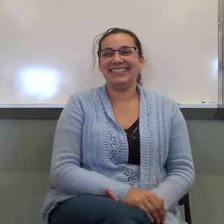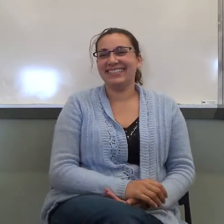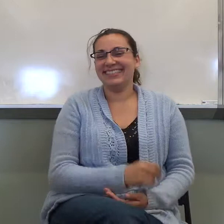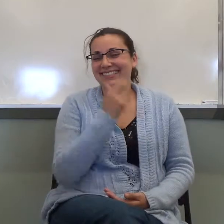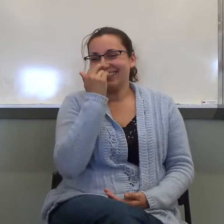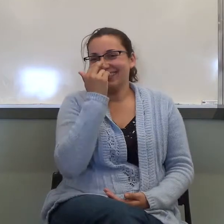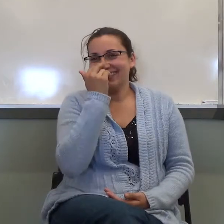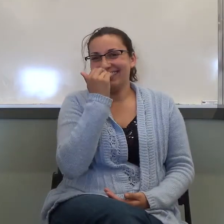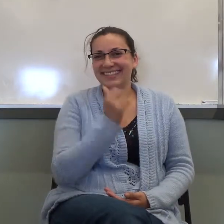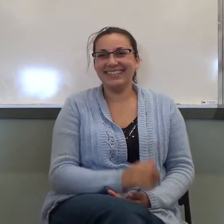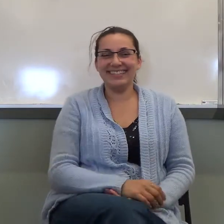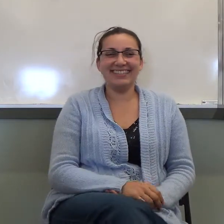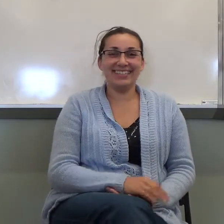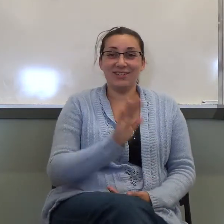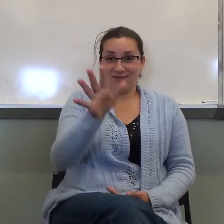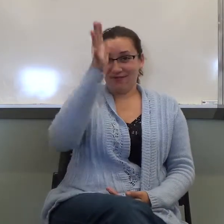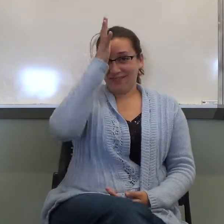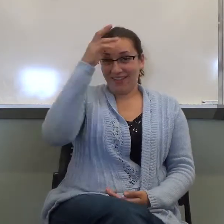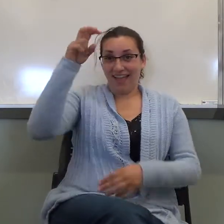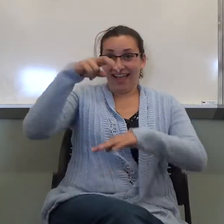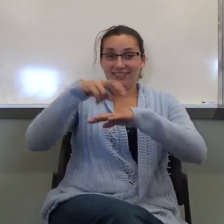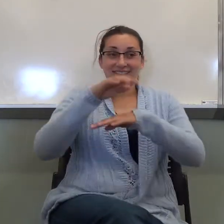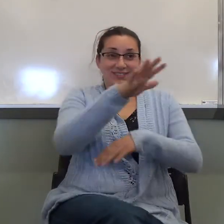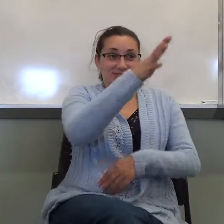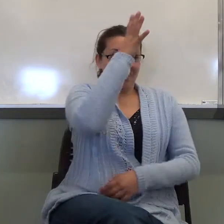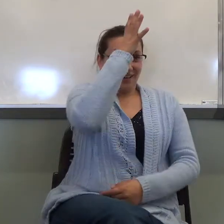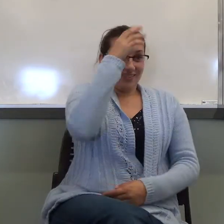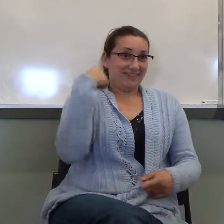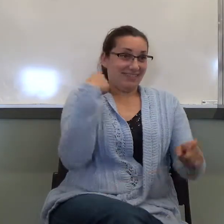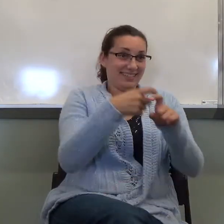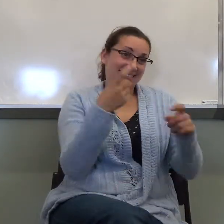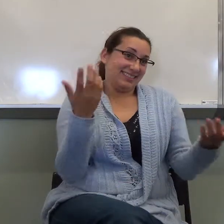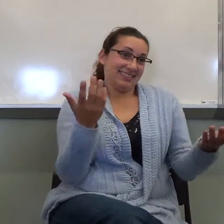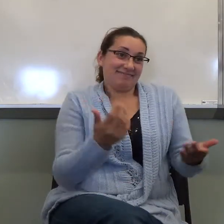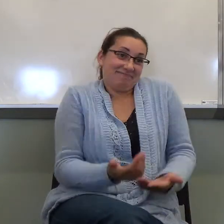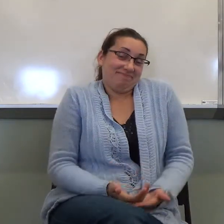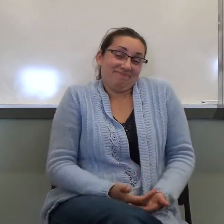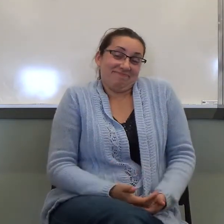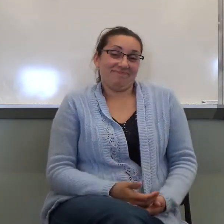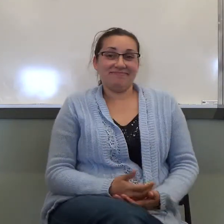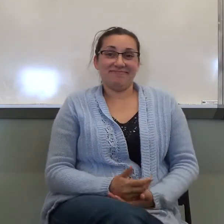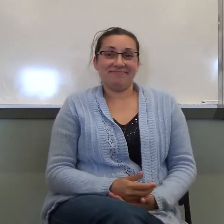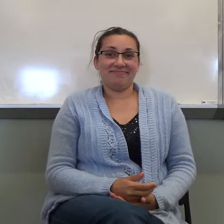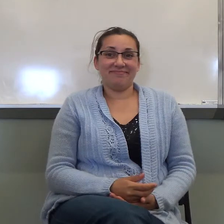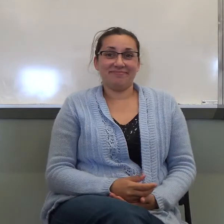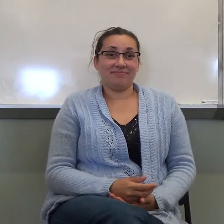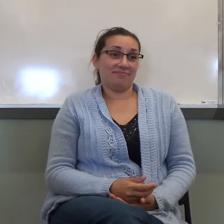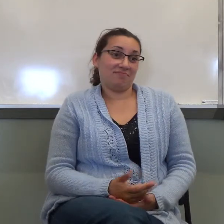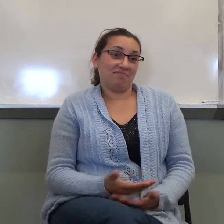Remember, minus 1/6 added to 2/3. Well, that's pretty obvious, that's an addition problem.